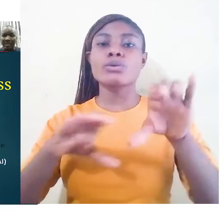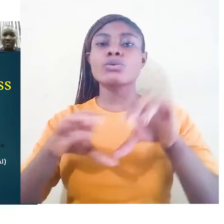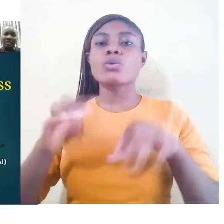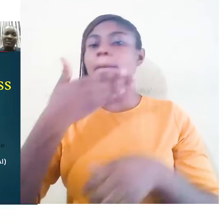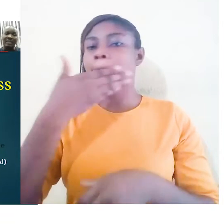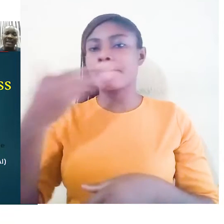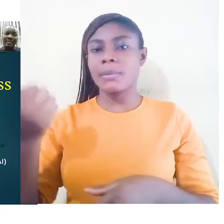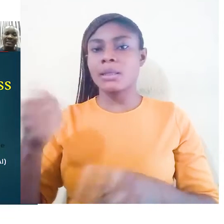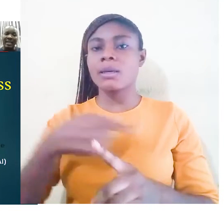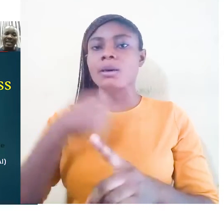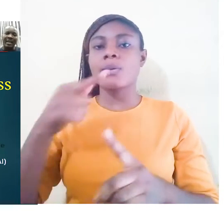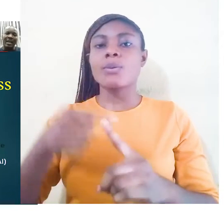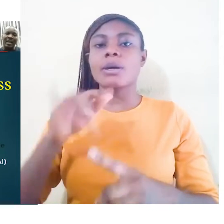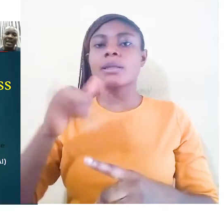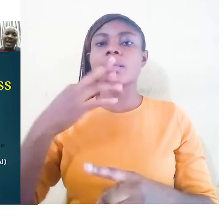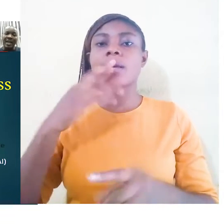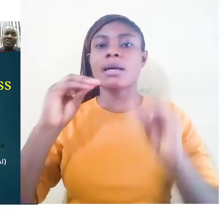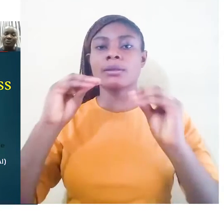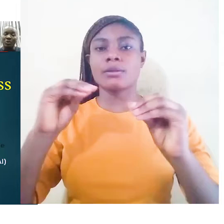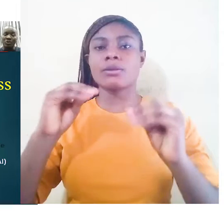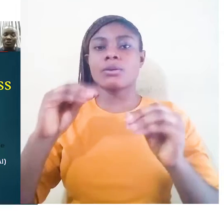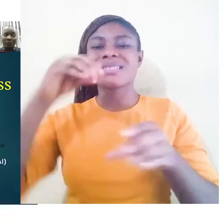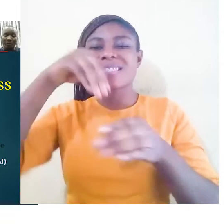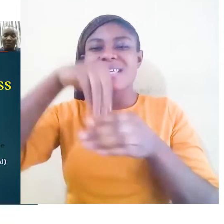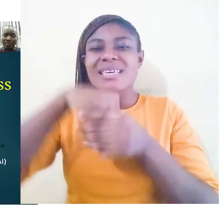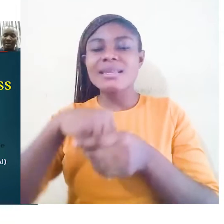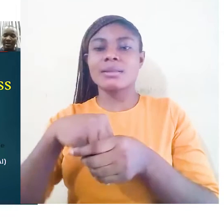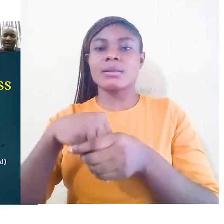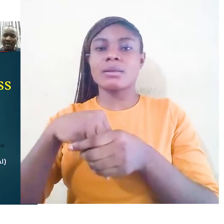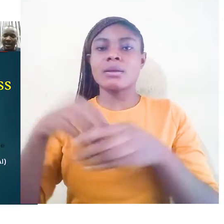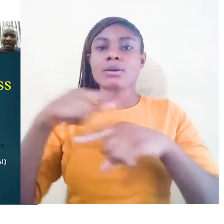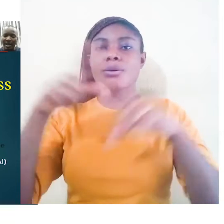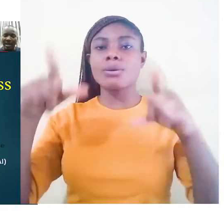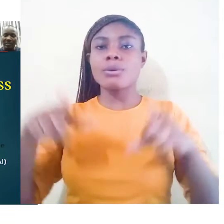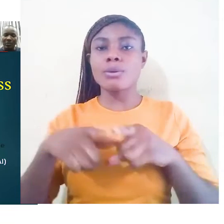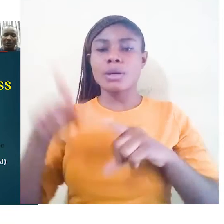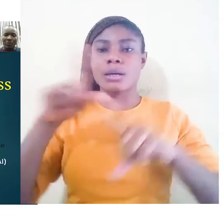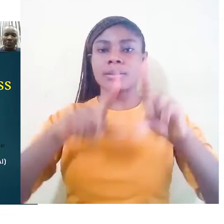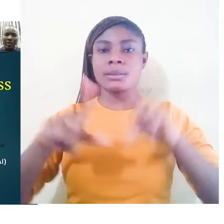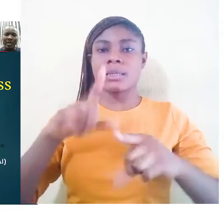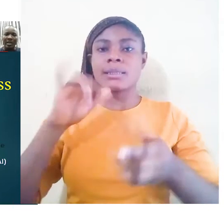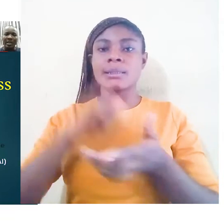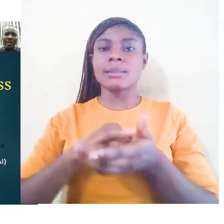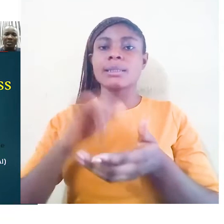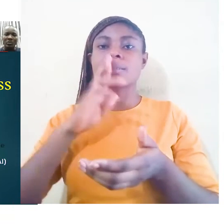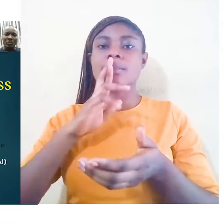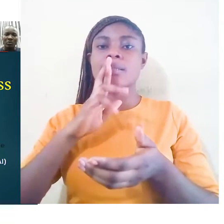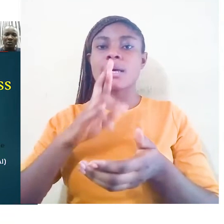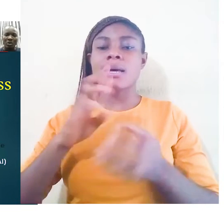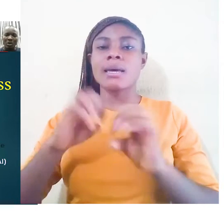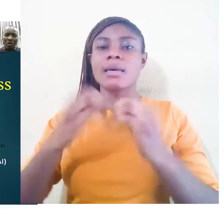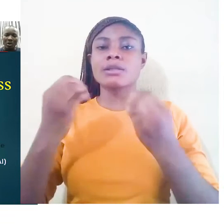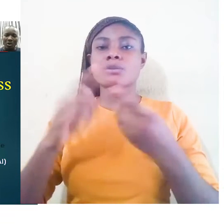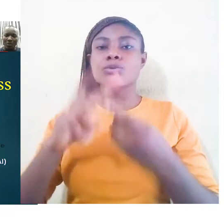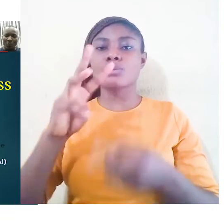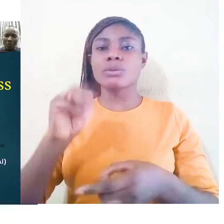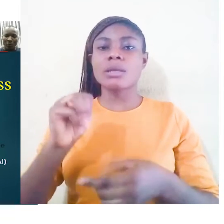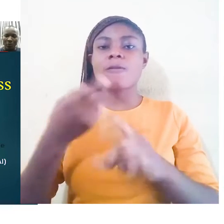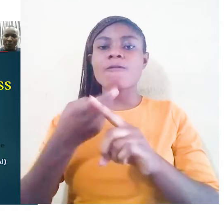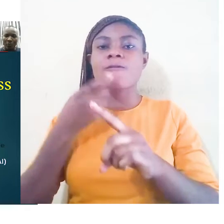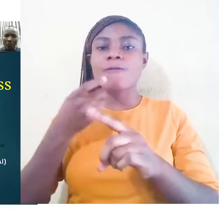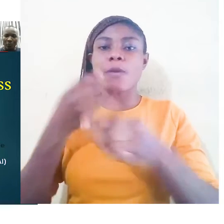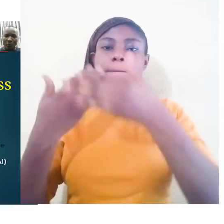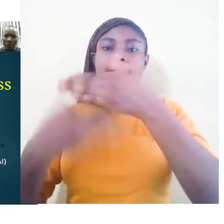the indigenous signs that they are exposed to from birth. Let's go quickly into